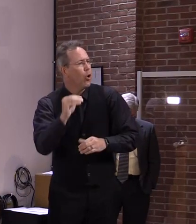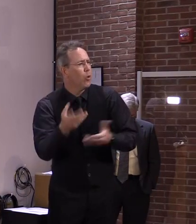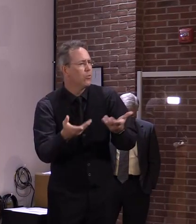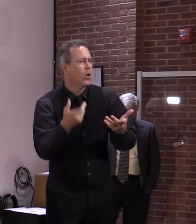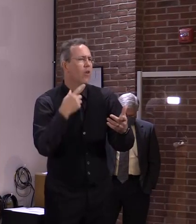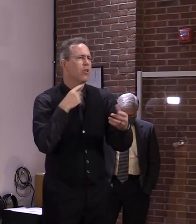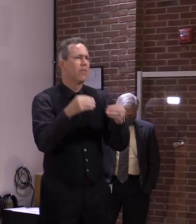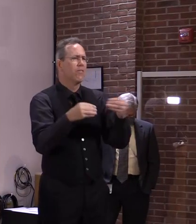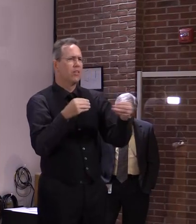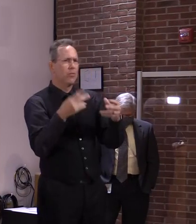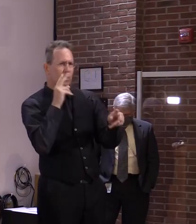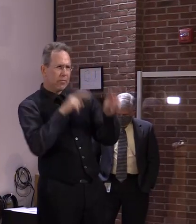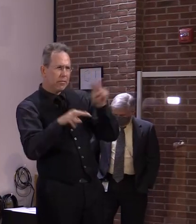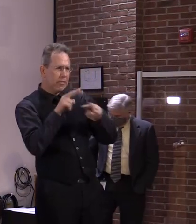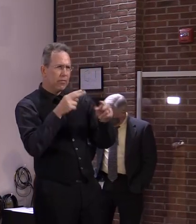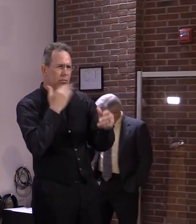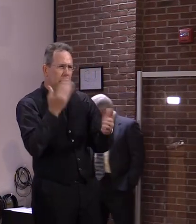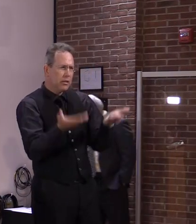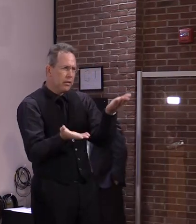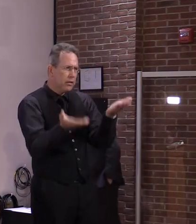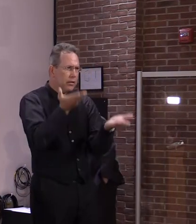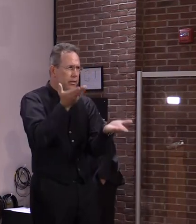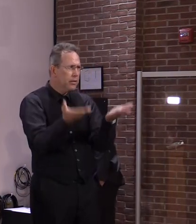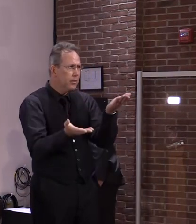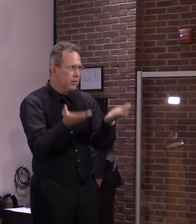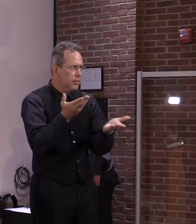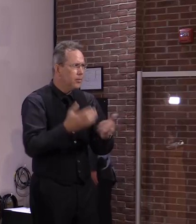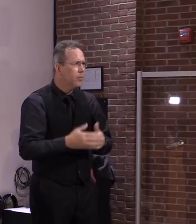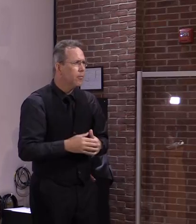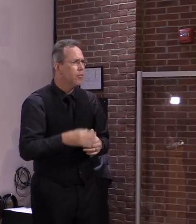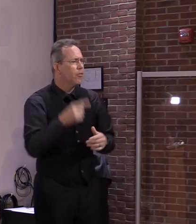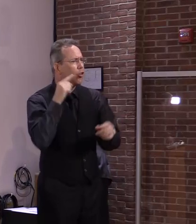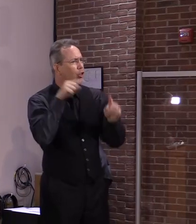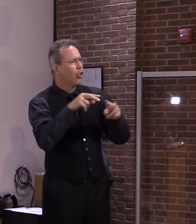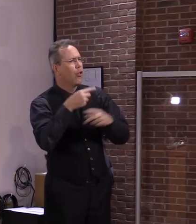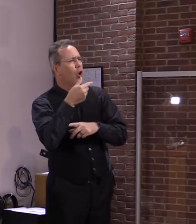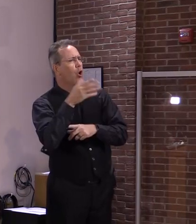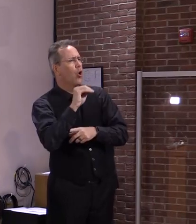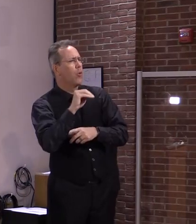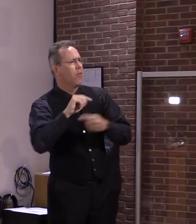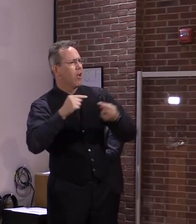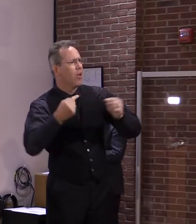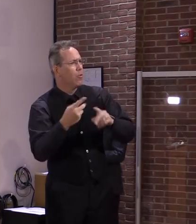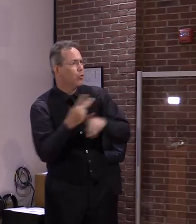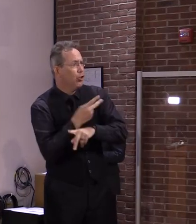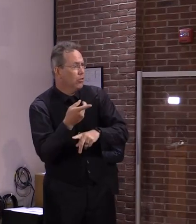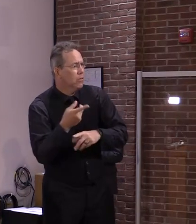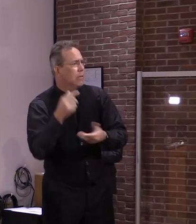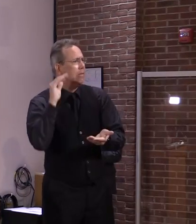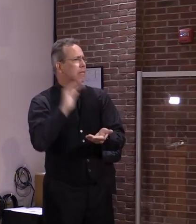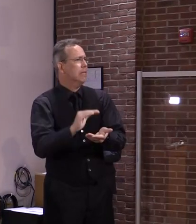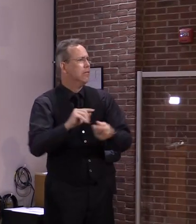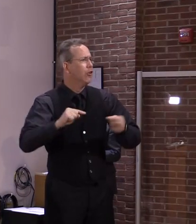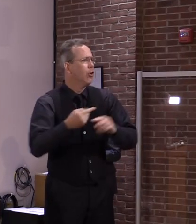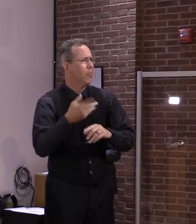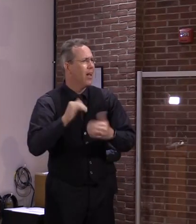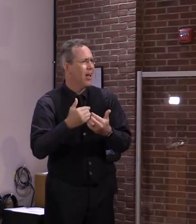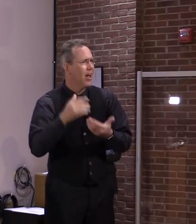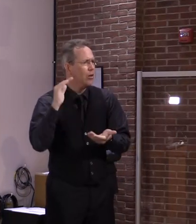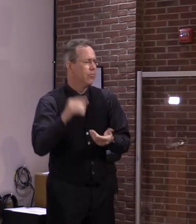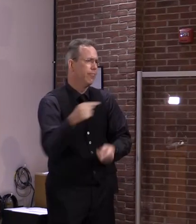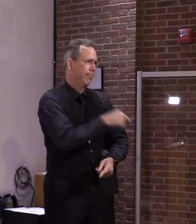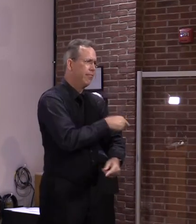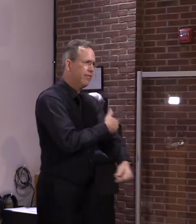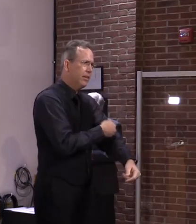mean absolute yes or no. So overall, you know, I react favorably to what you've